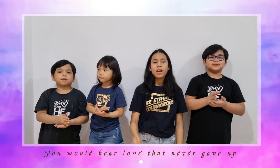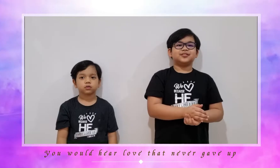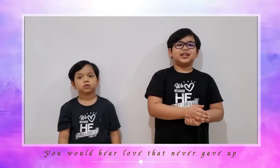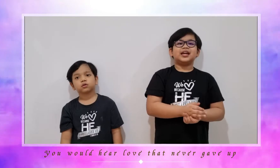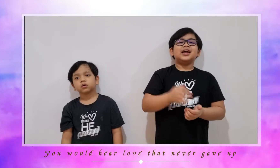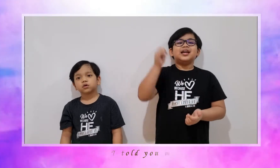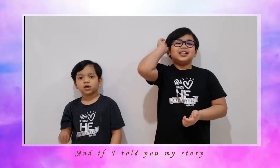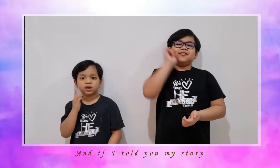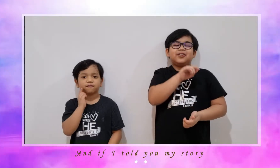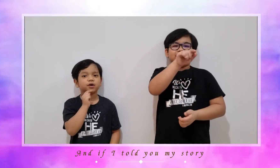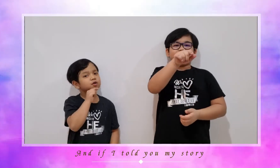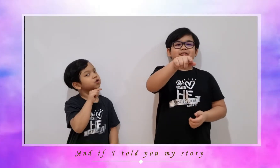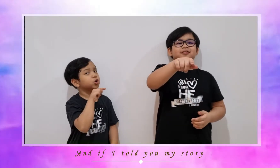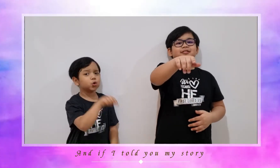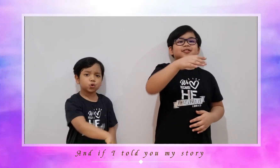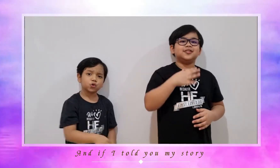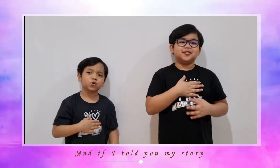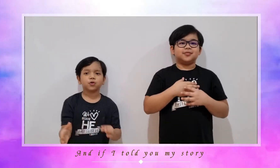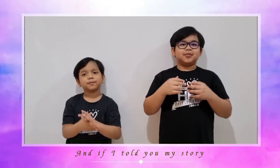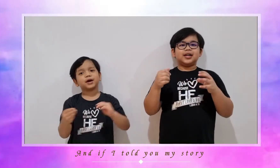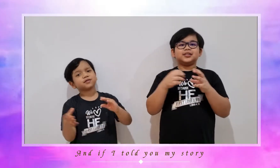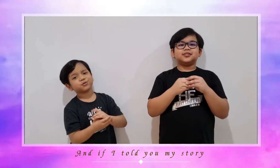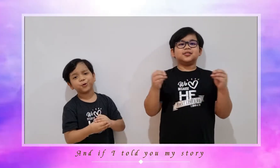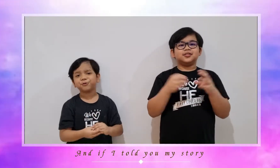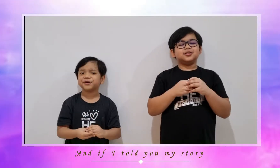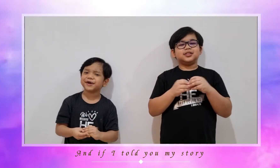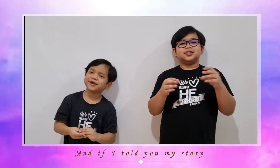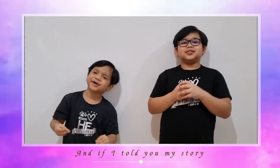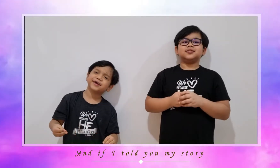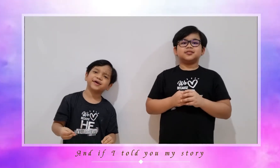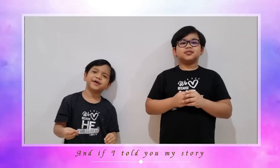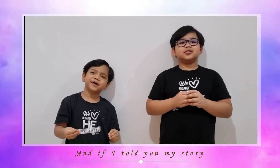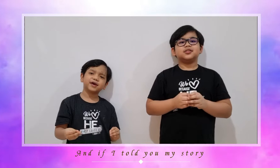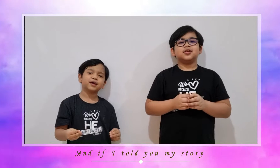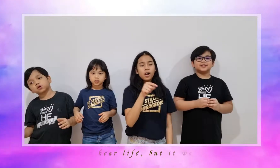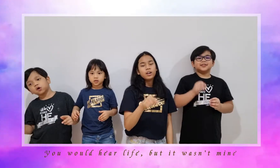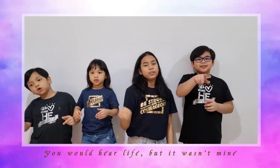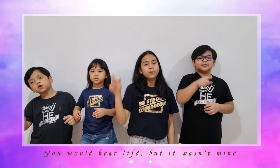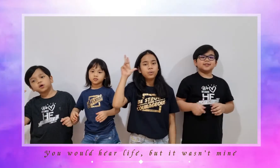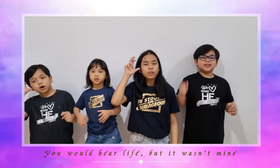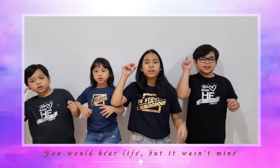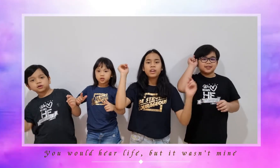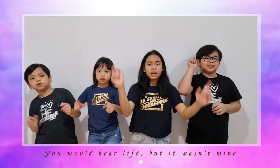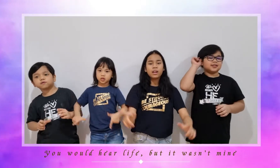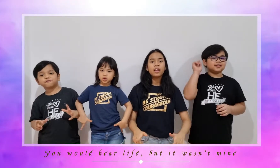And if I told you my story You would hear